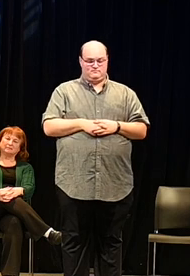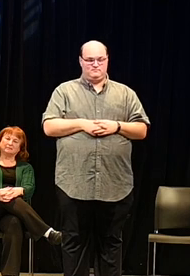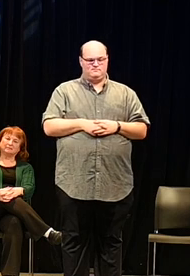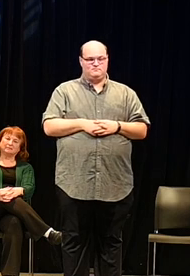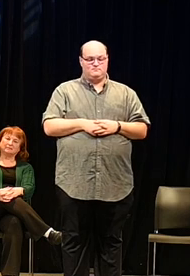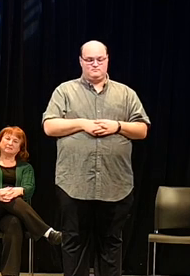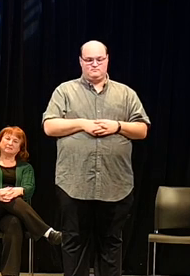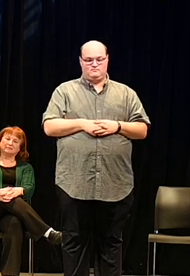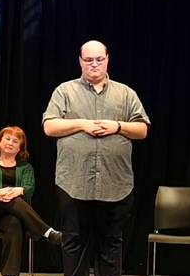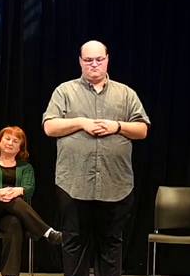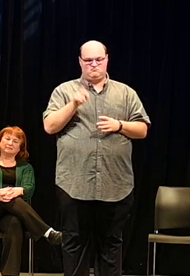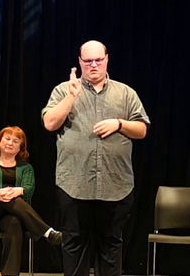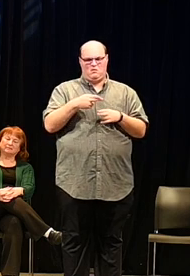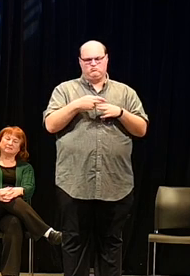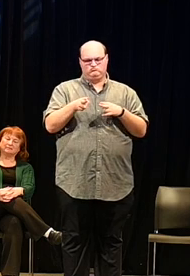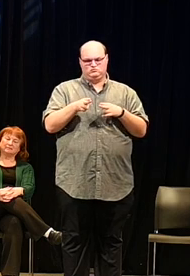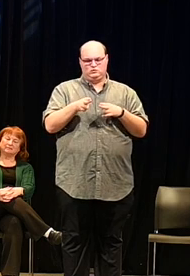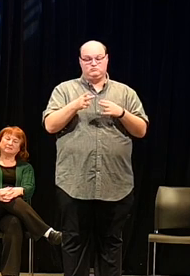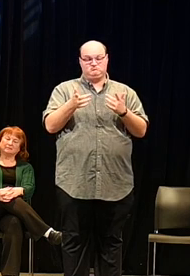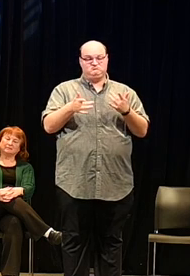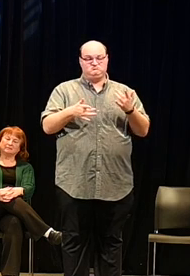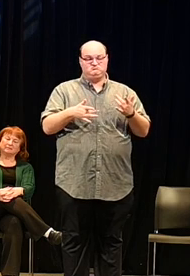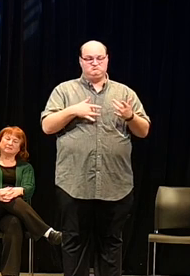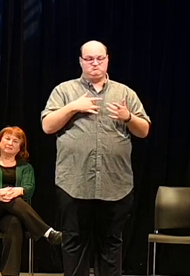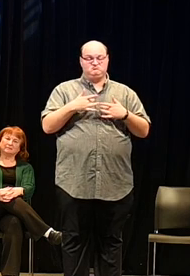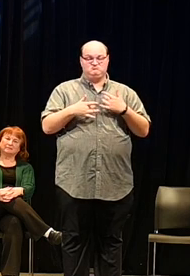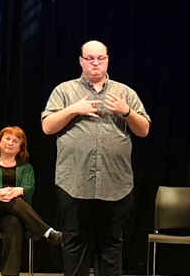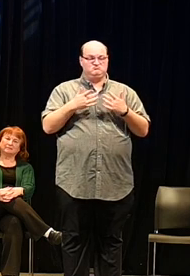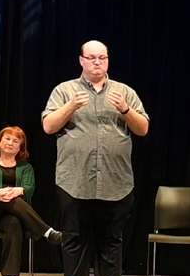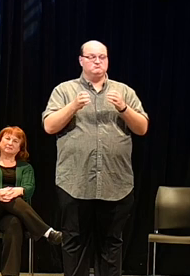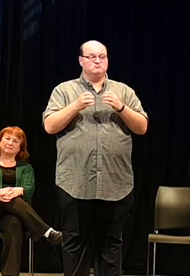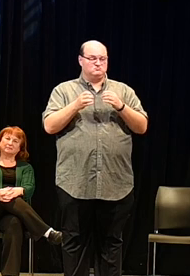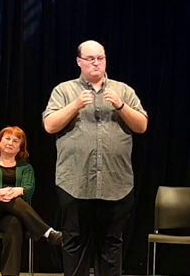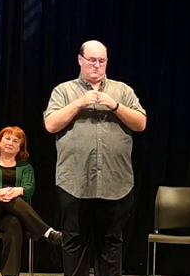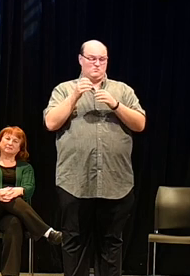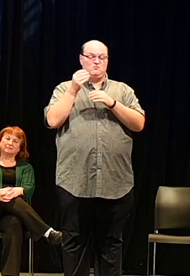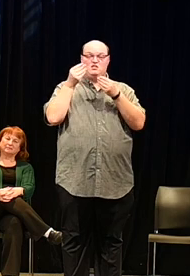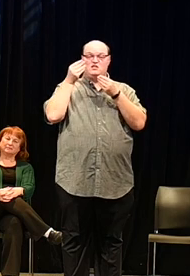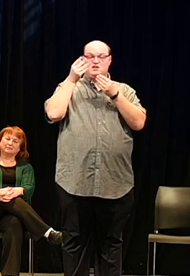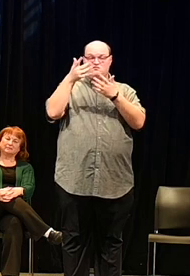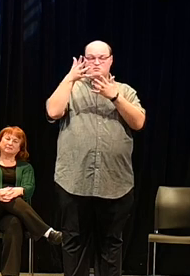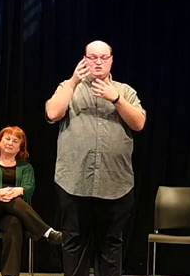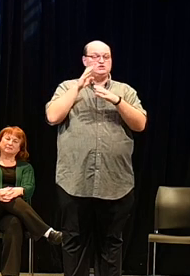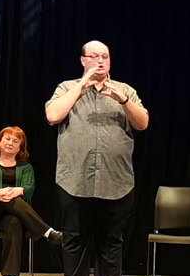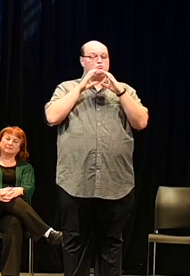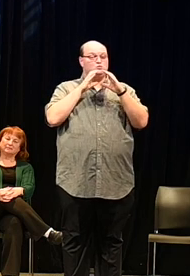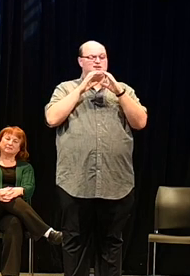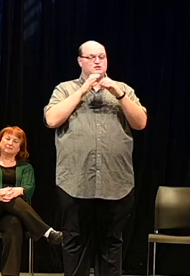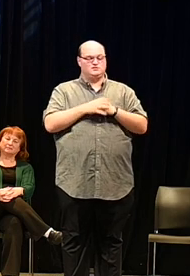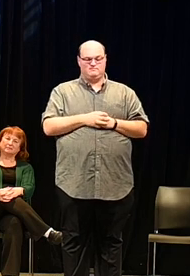I'll go through this one a little more quickly. Very exciting thing that we did with our information and communication